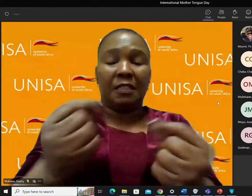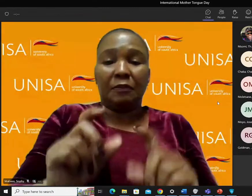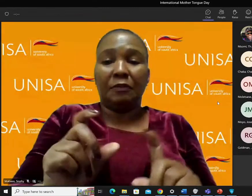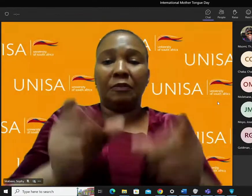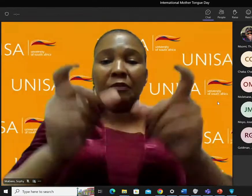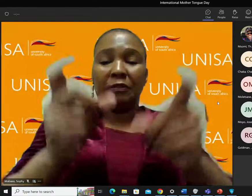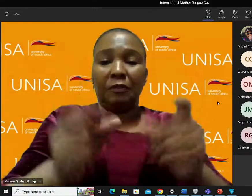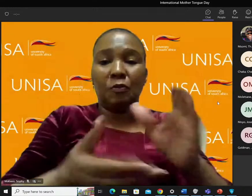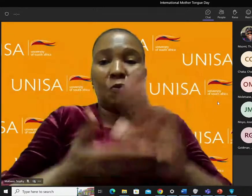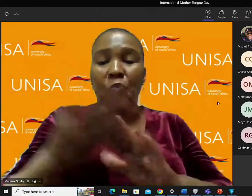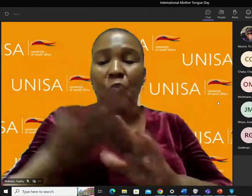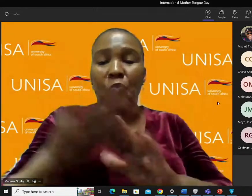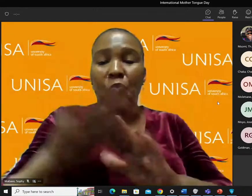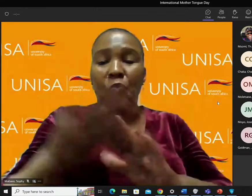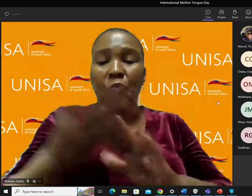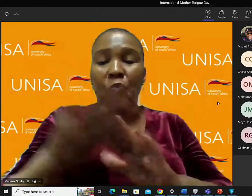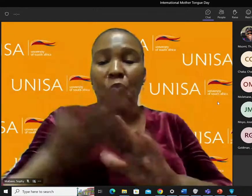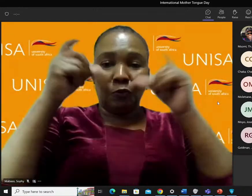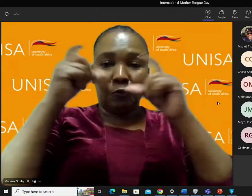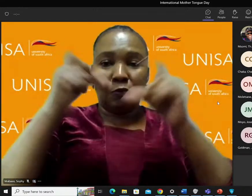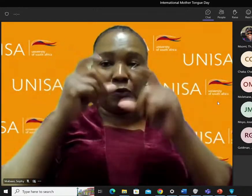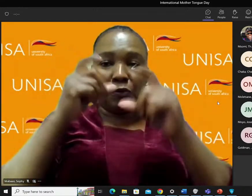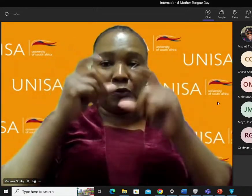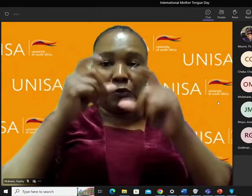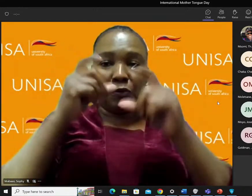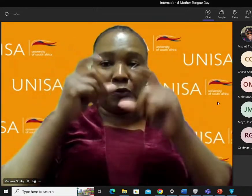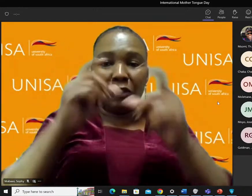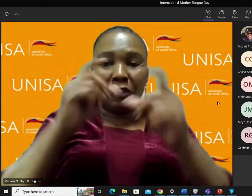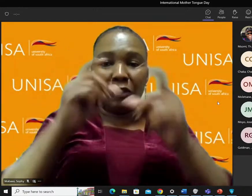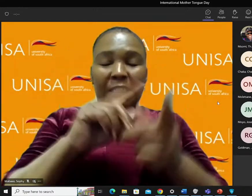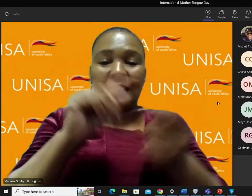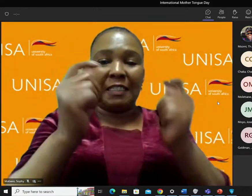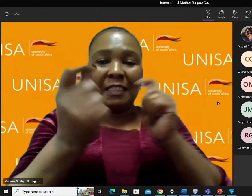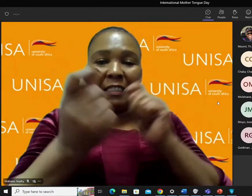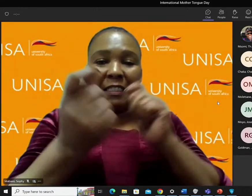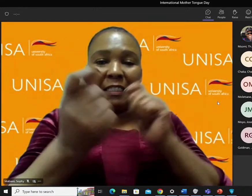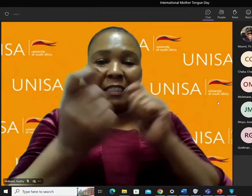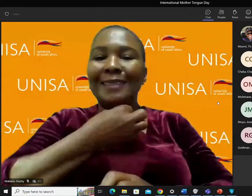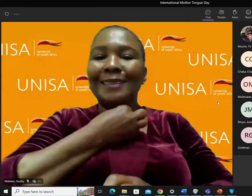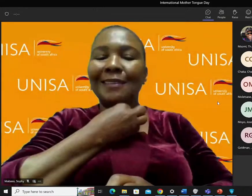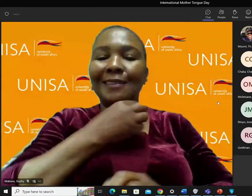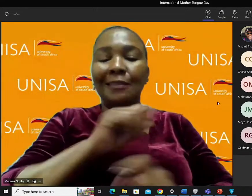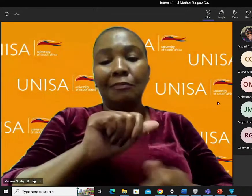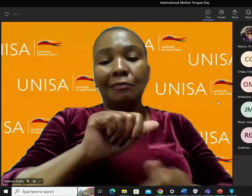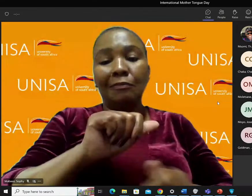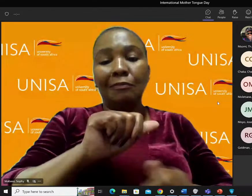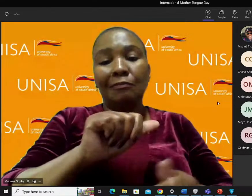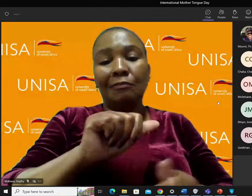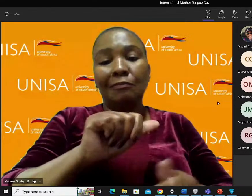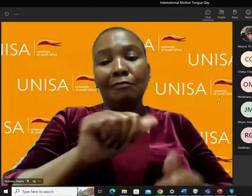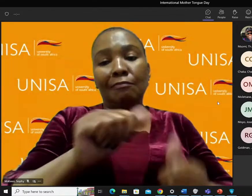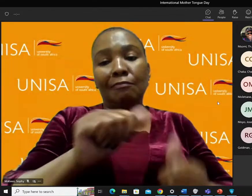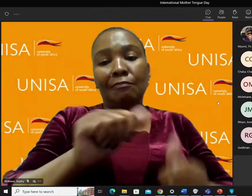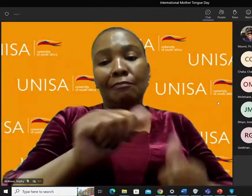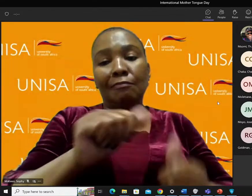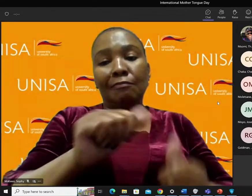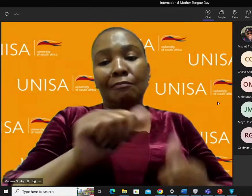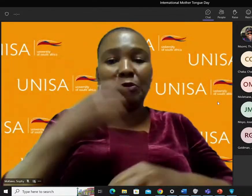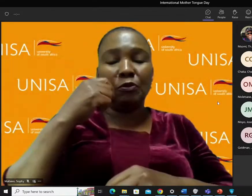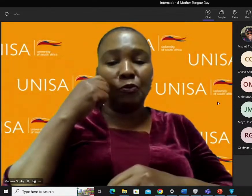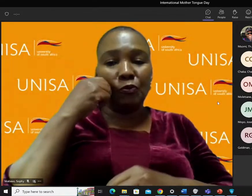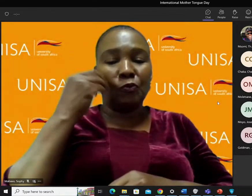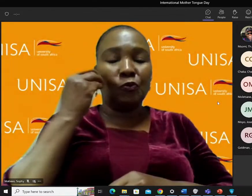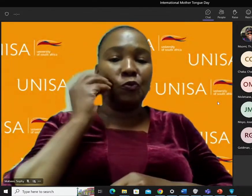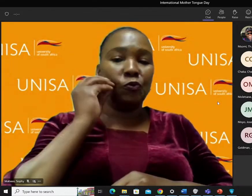you be typing there English to Sesotho, or English to